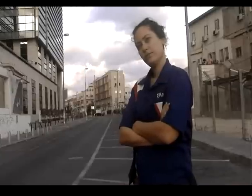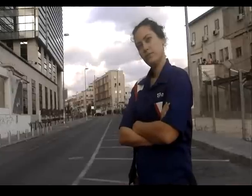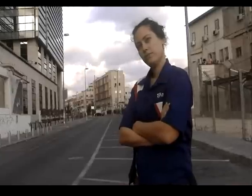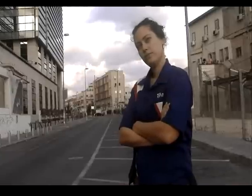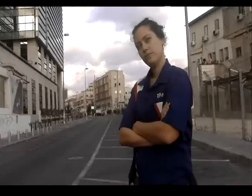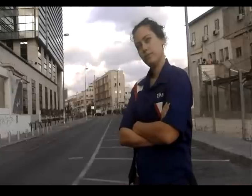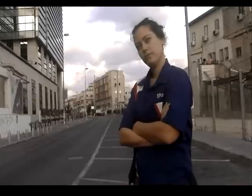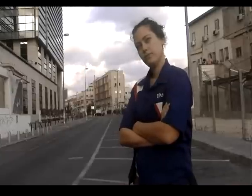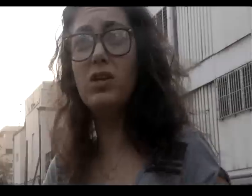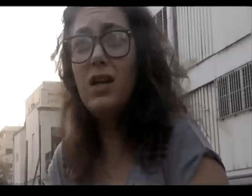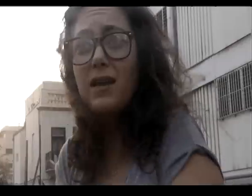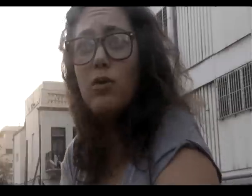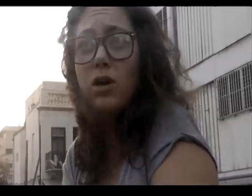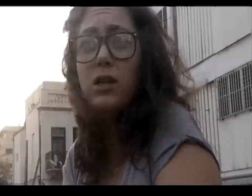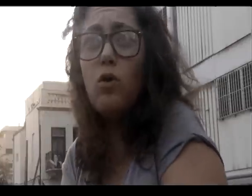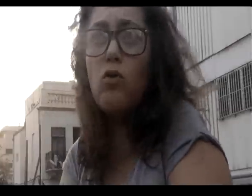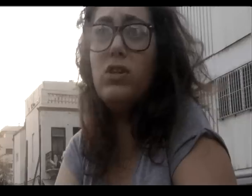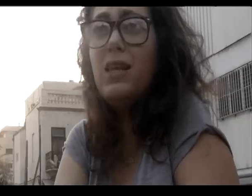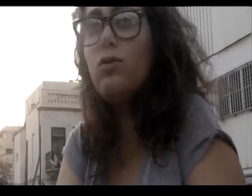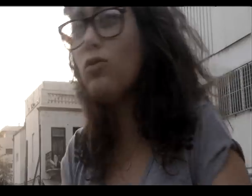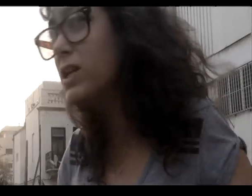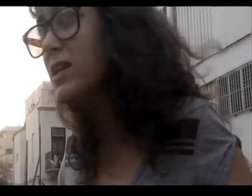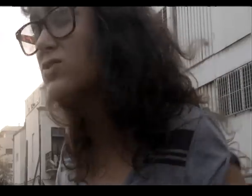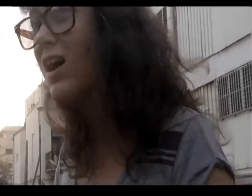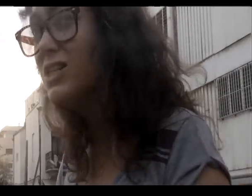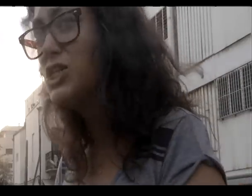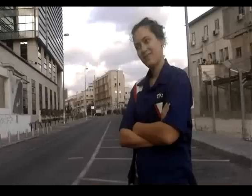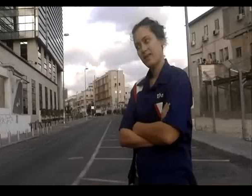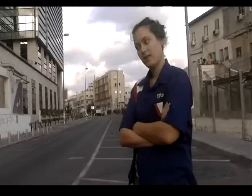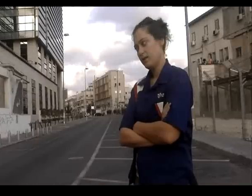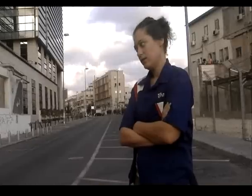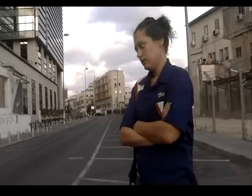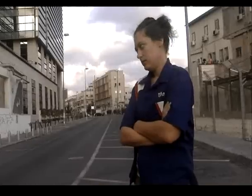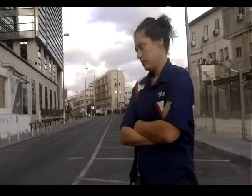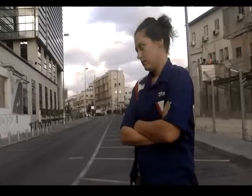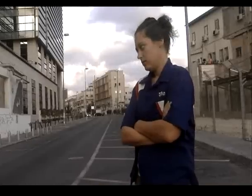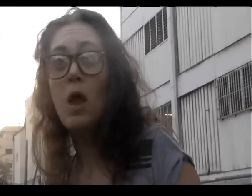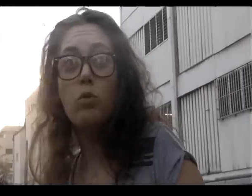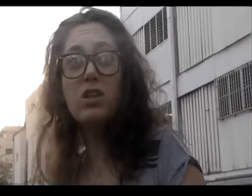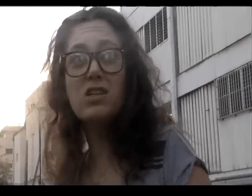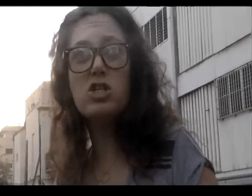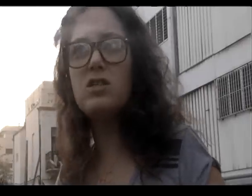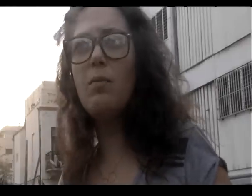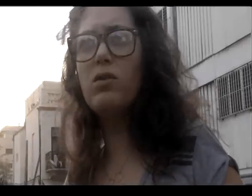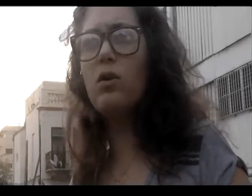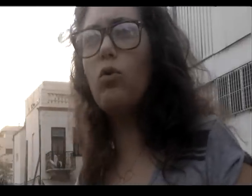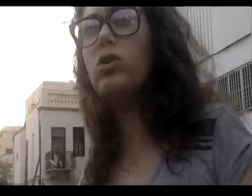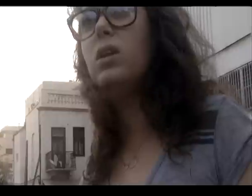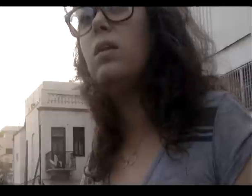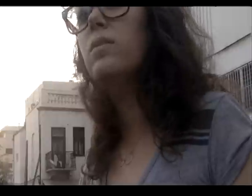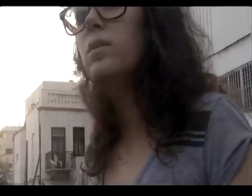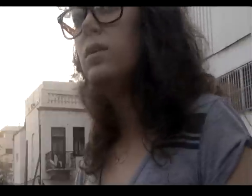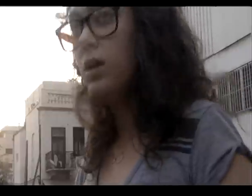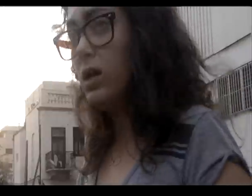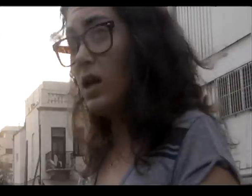what to say about the crocodile. They look at the crocodile is orange. What can she say about the crocodile? I ask